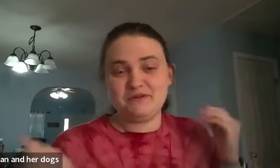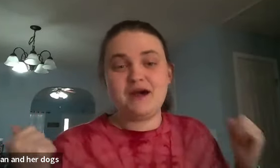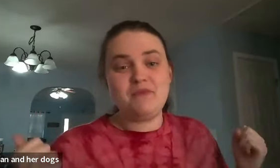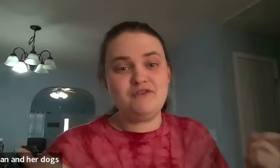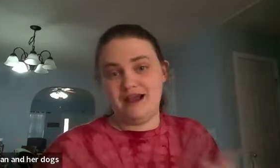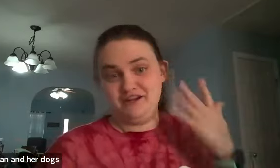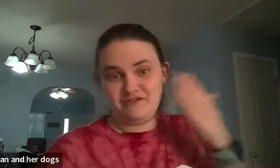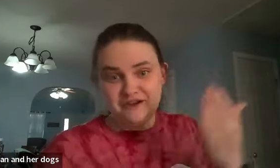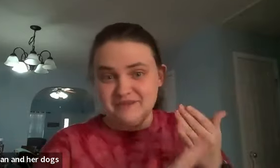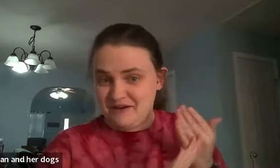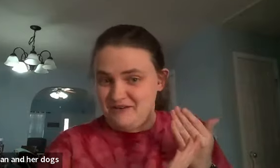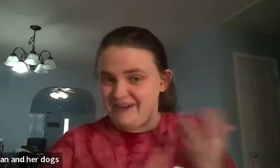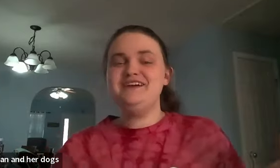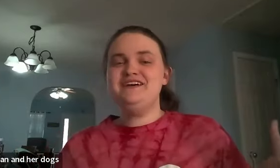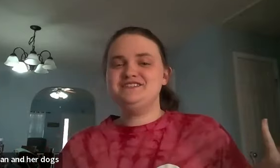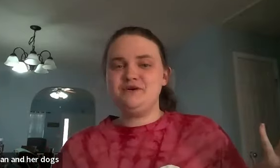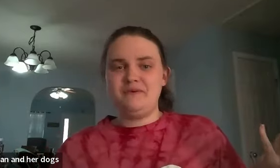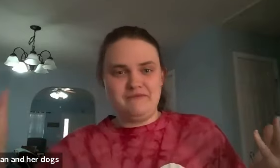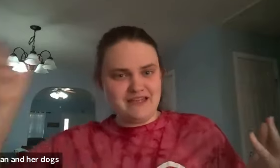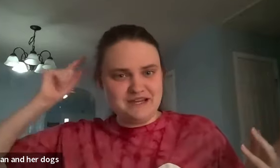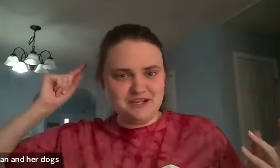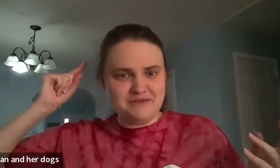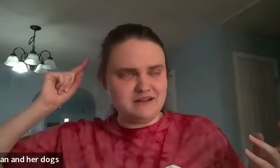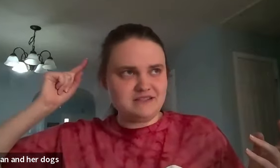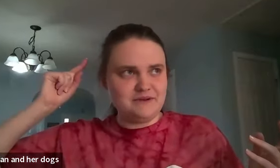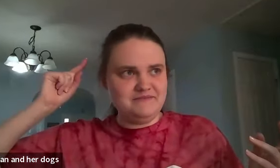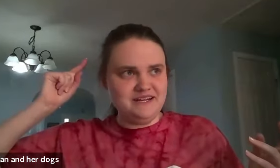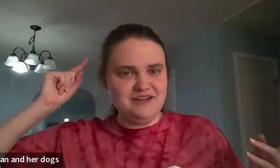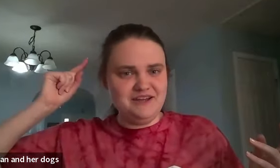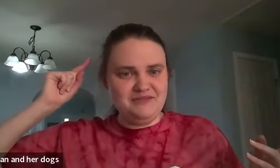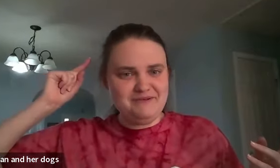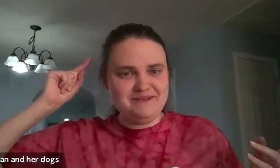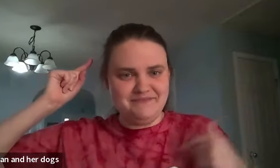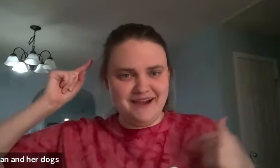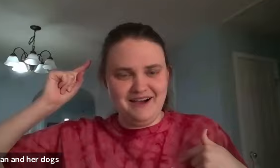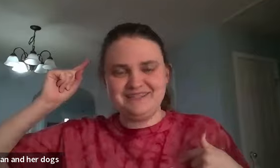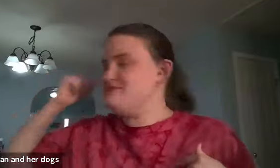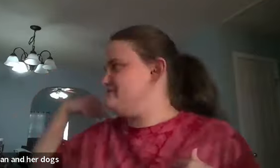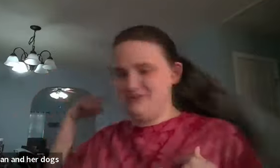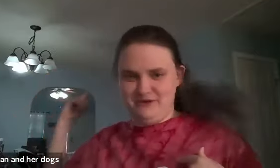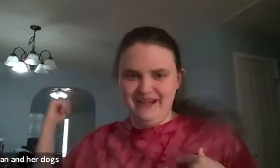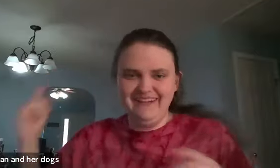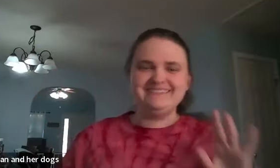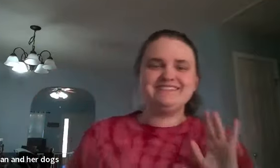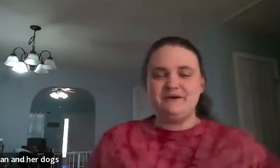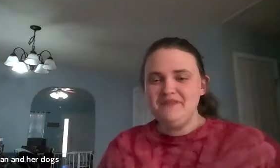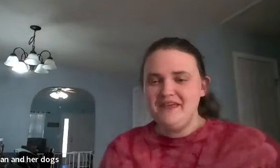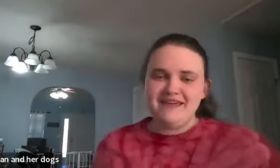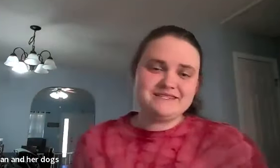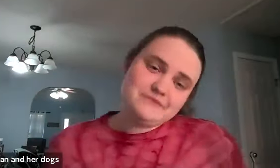come over, I already know they're coming over. So that's why it took me a minute. I was like, wait a minute. No, that was in my house. That was my doorbell. So it was someone